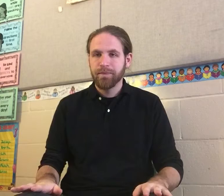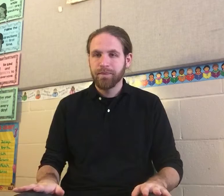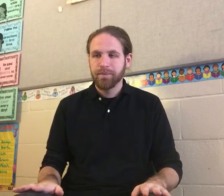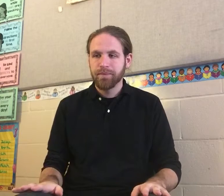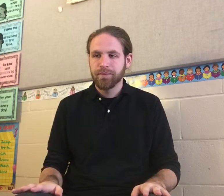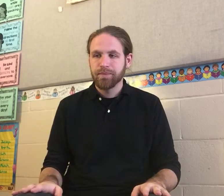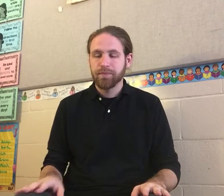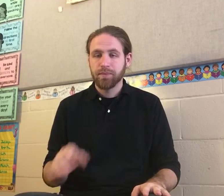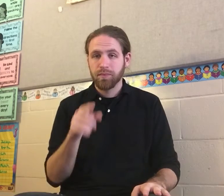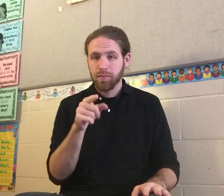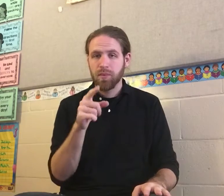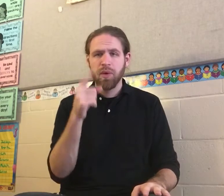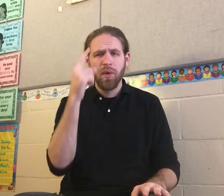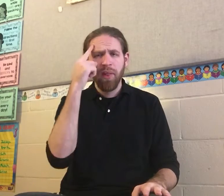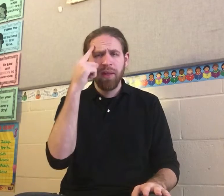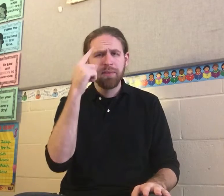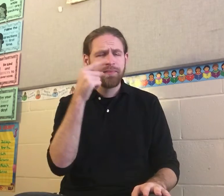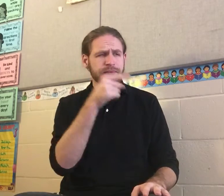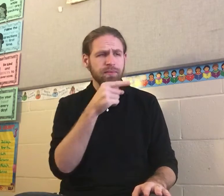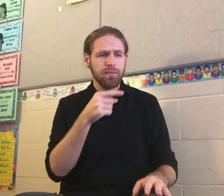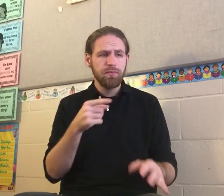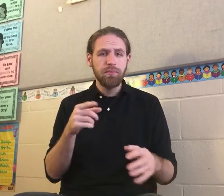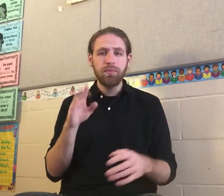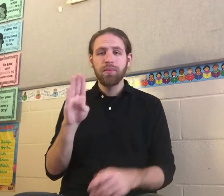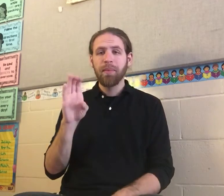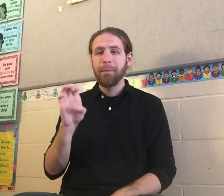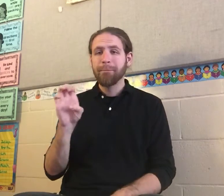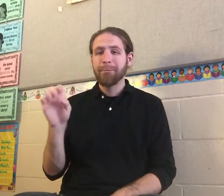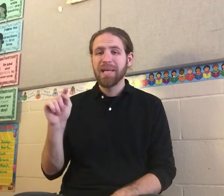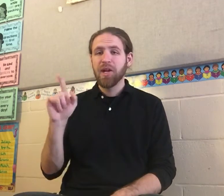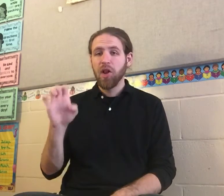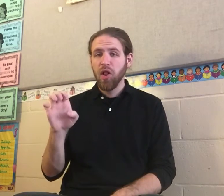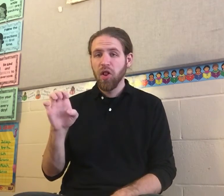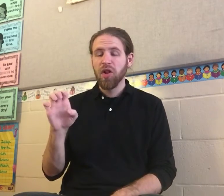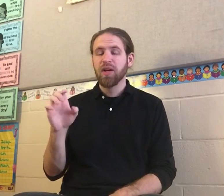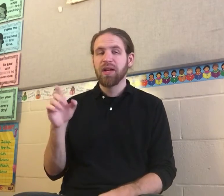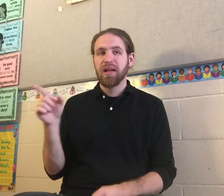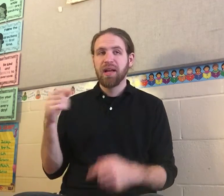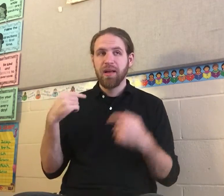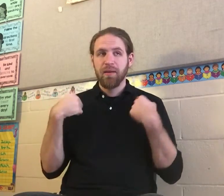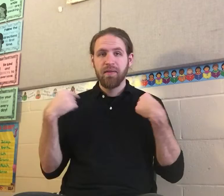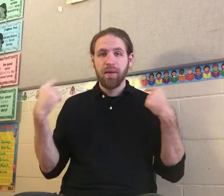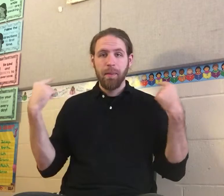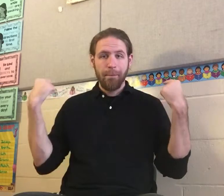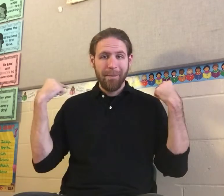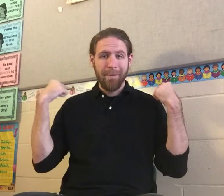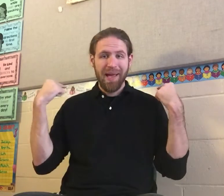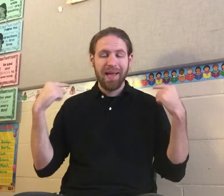And how do you think the back swimmer beetle's pair of long legs help it in its water